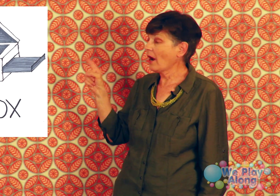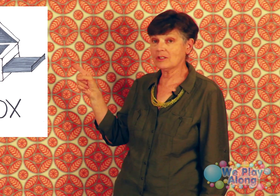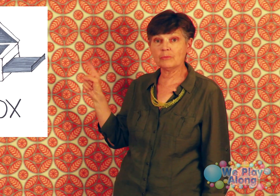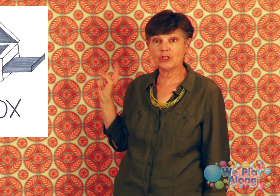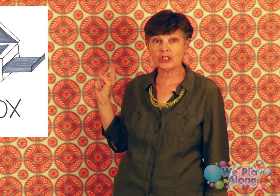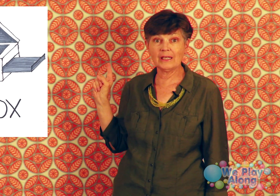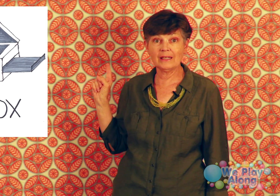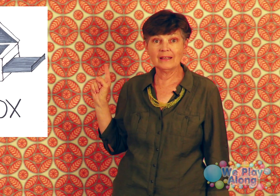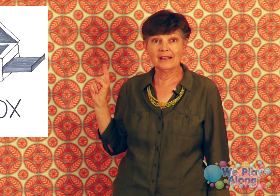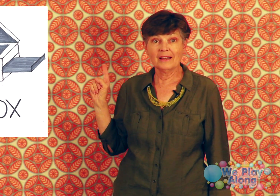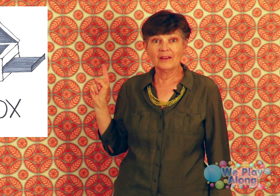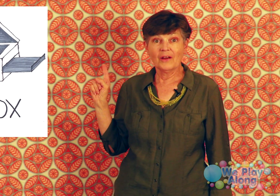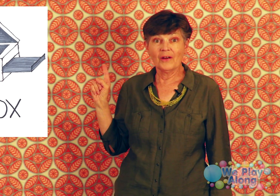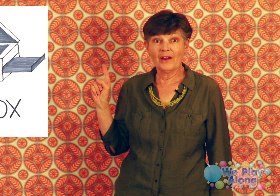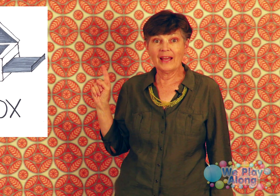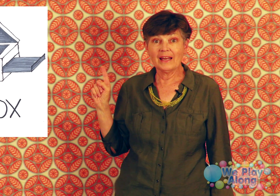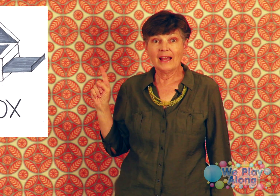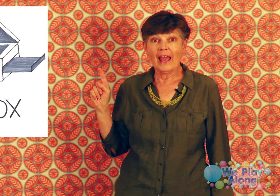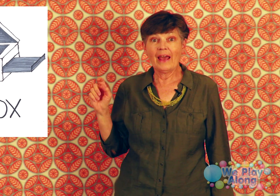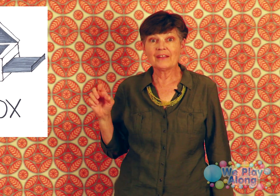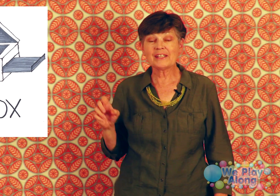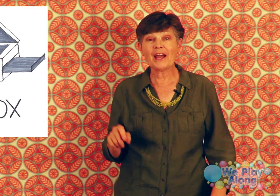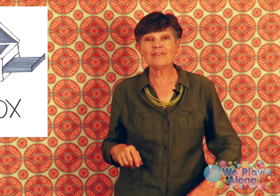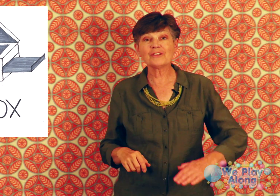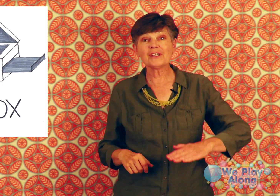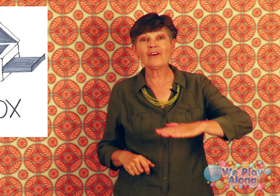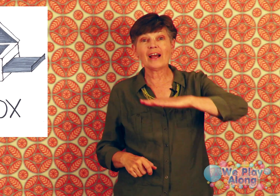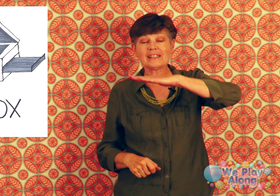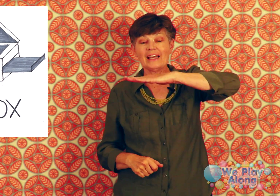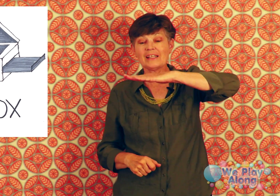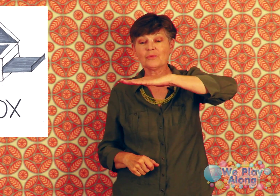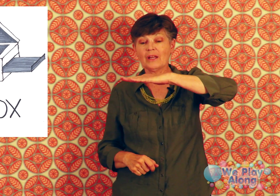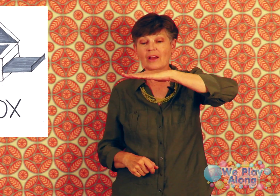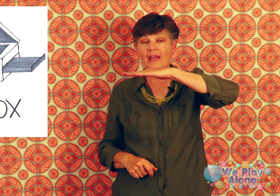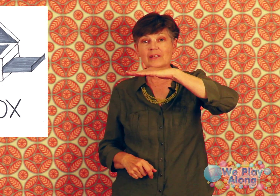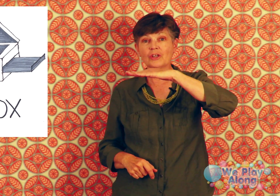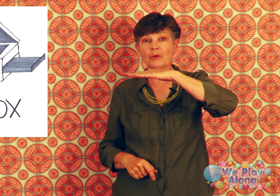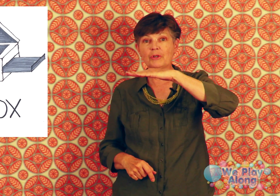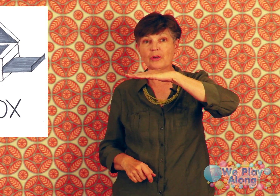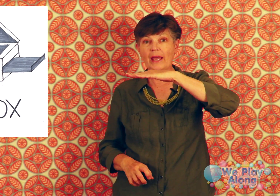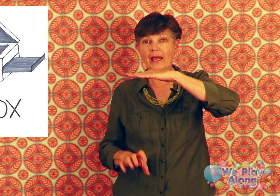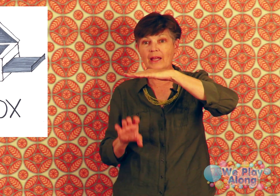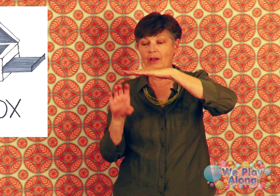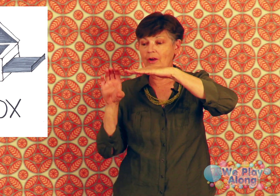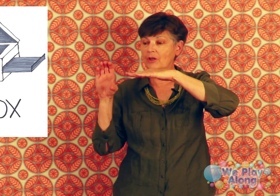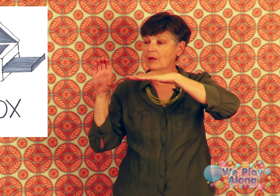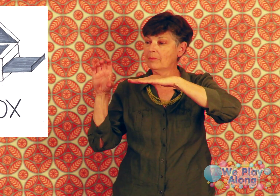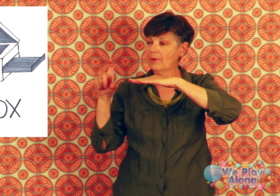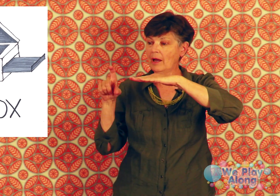Xerox machine. All right, and the sign for Xerox, I like this one. Okay, so you're going to put your hand here, and you're going